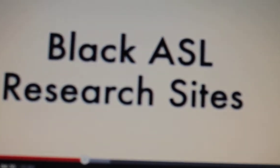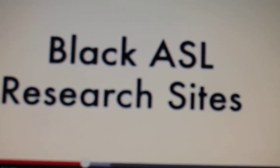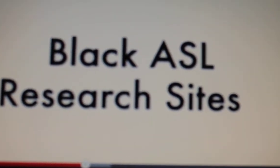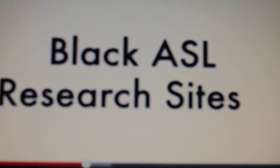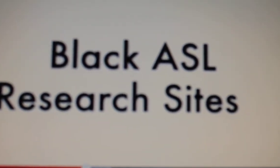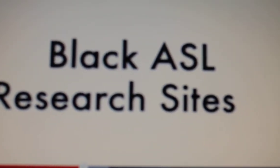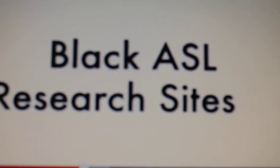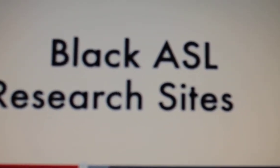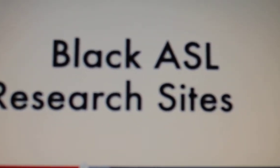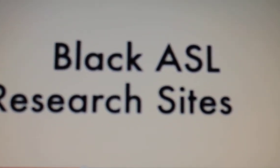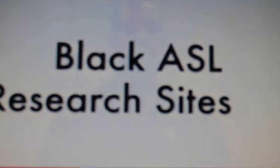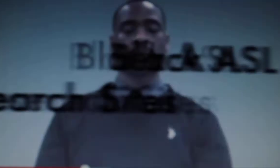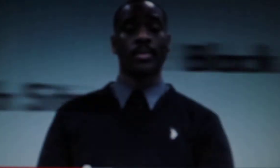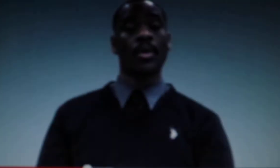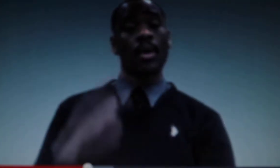signers.